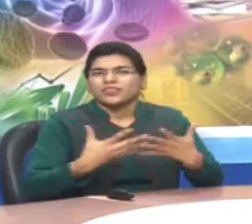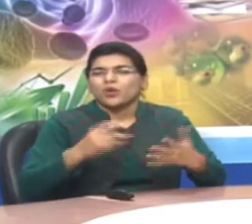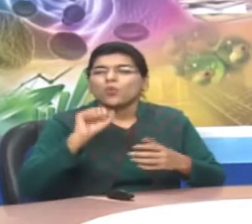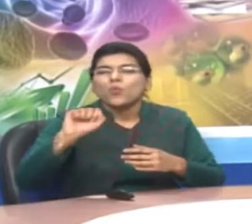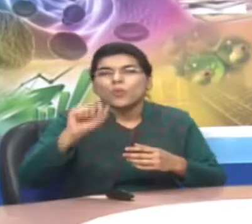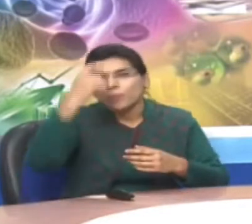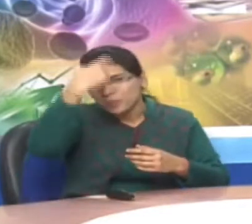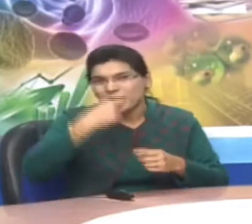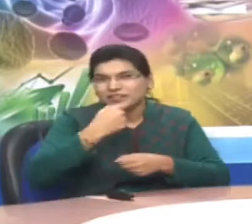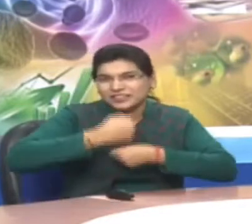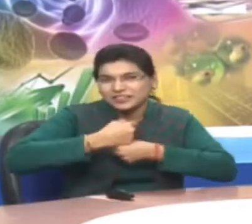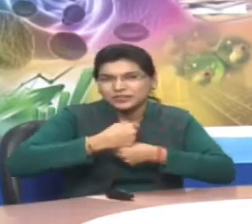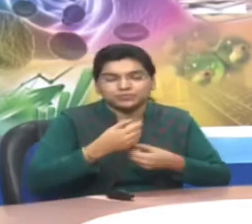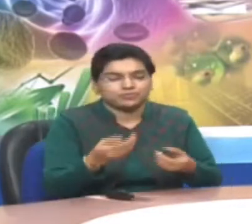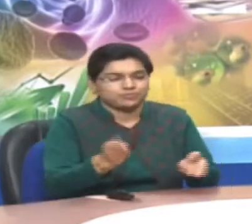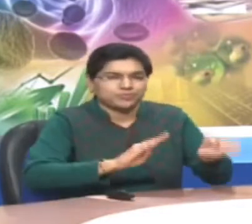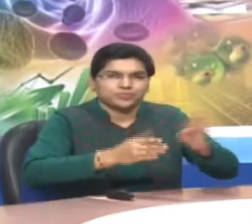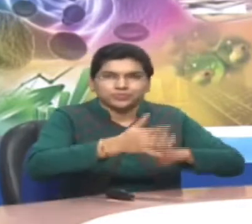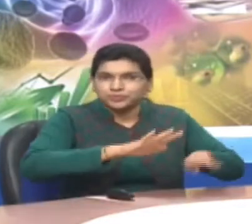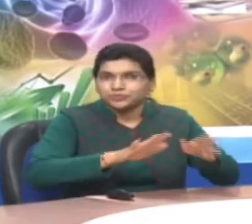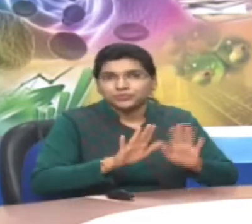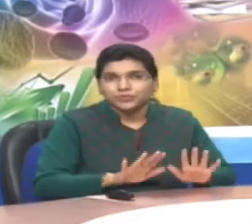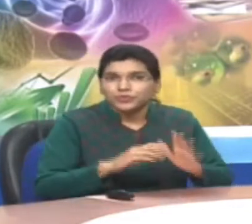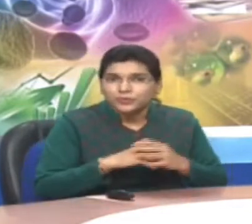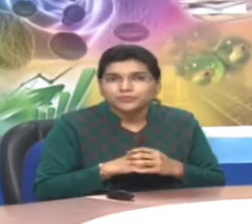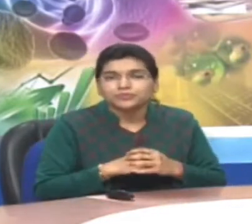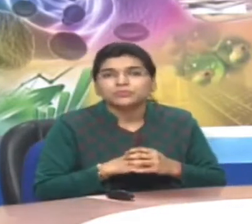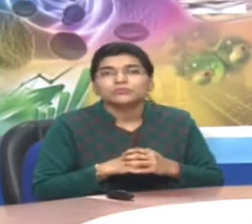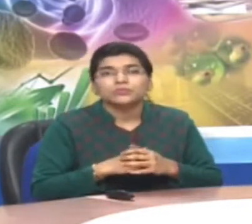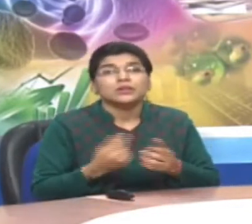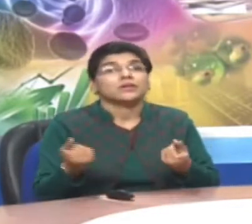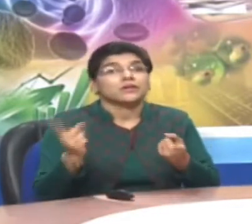and starts packing.